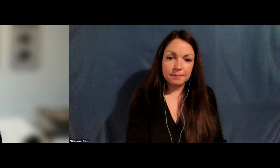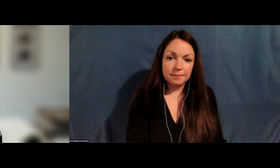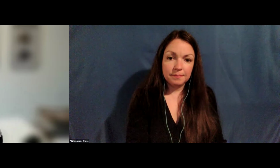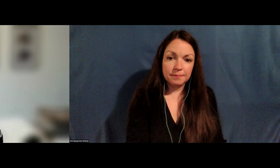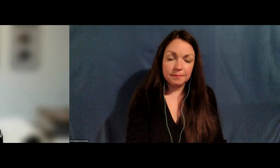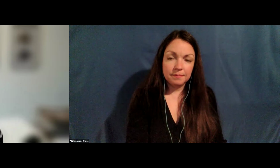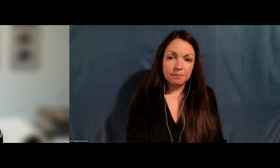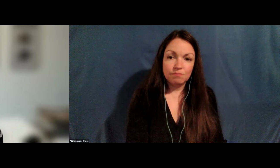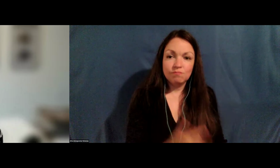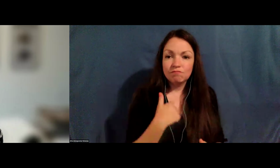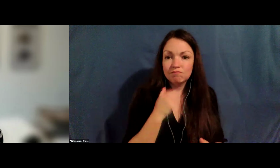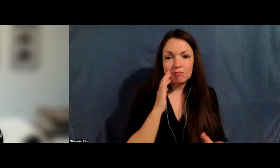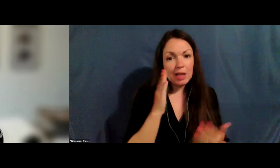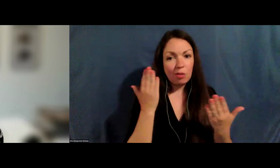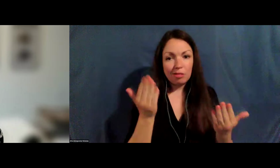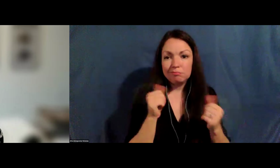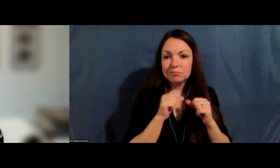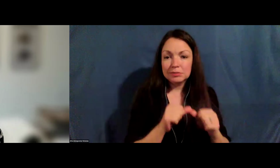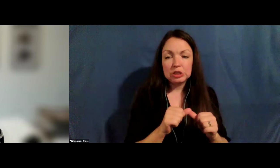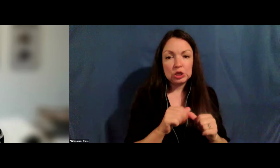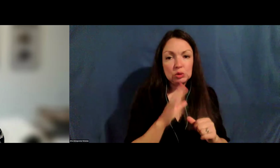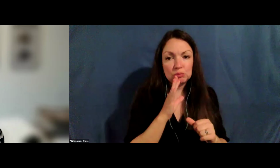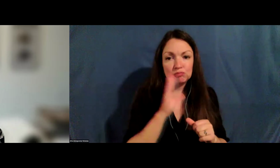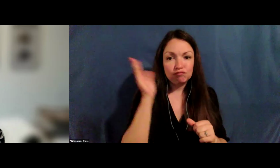I'm just going to continue. So here,